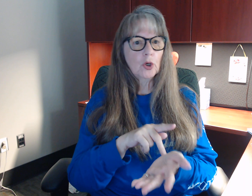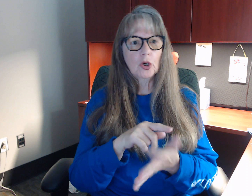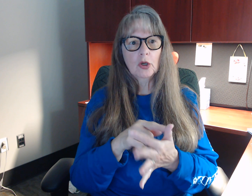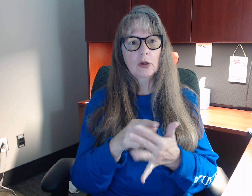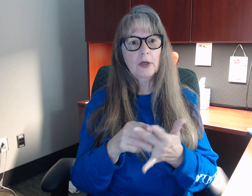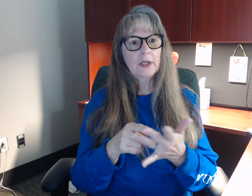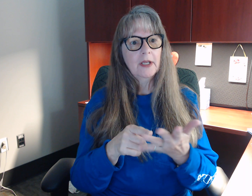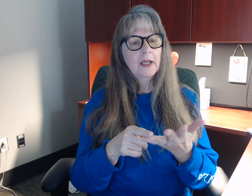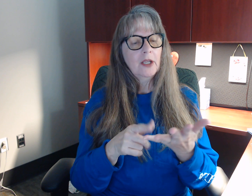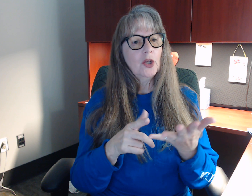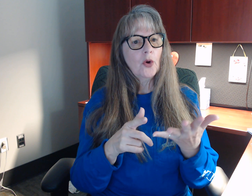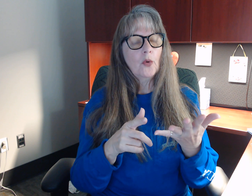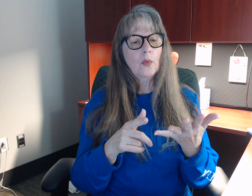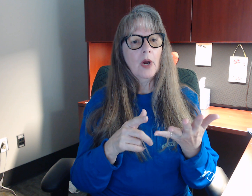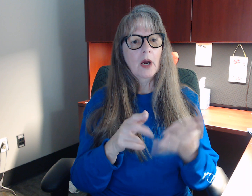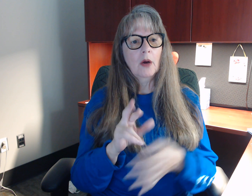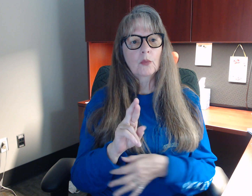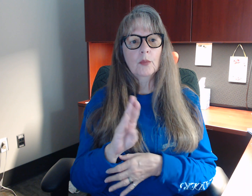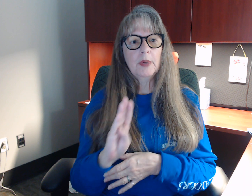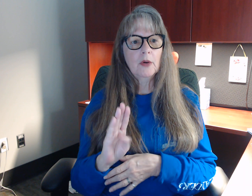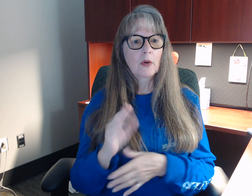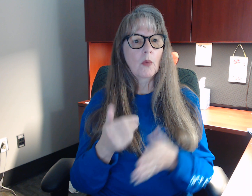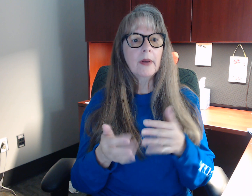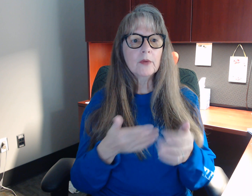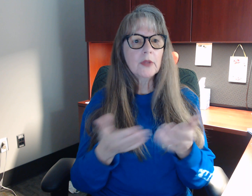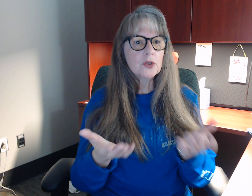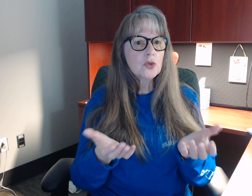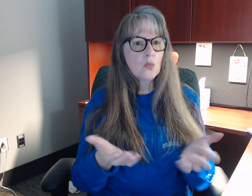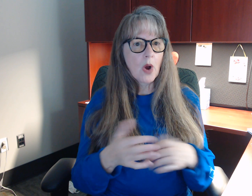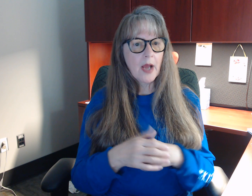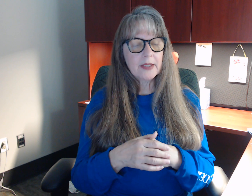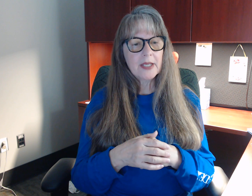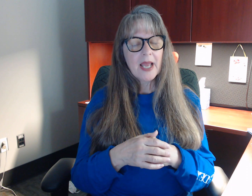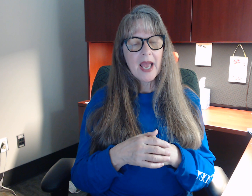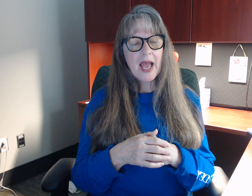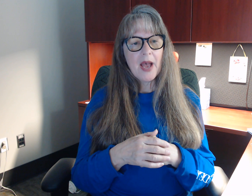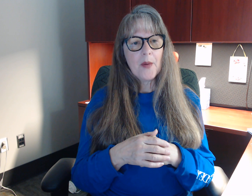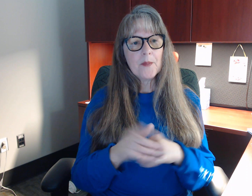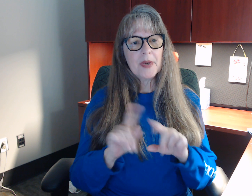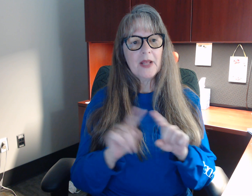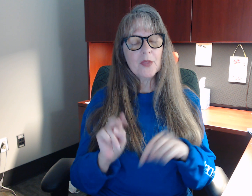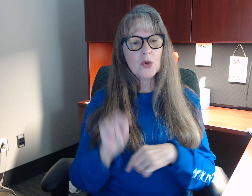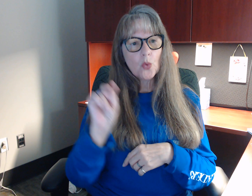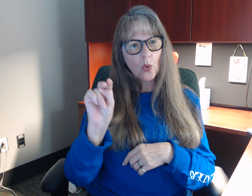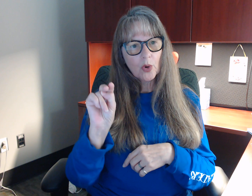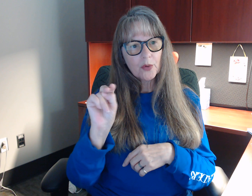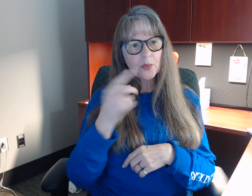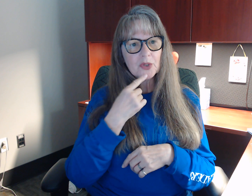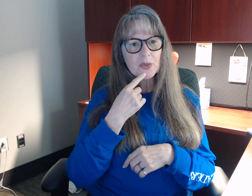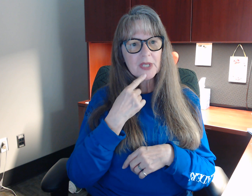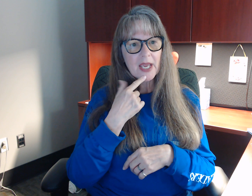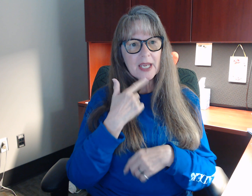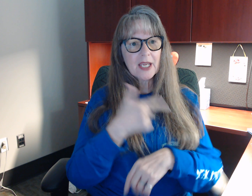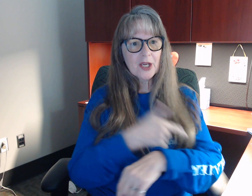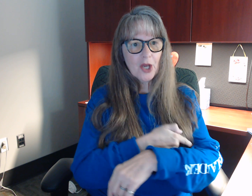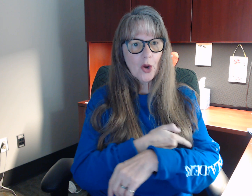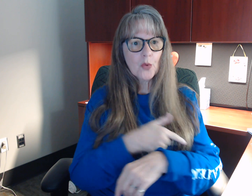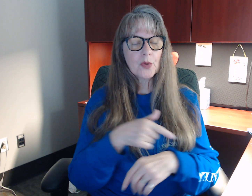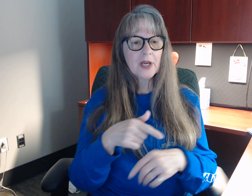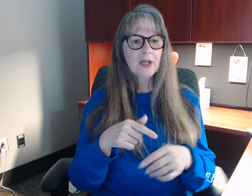Pepper and, root beer, whatever that you want. But in the North, when you say Coke, they